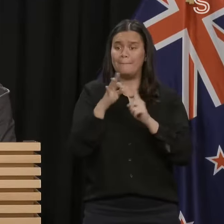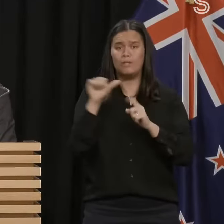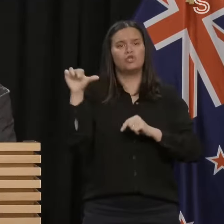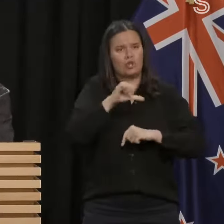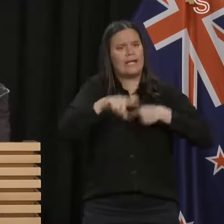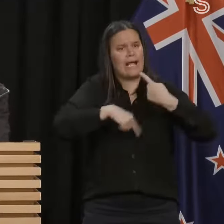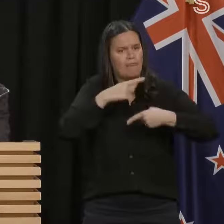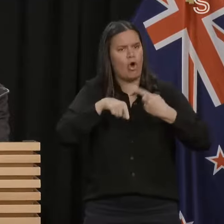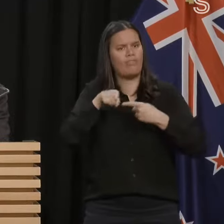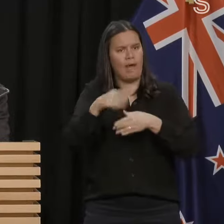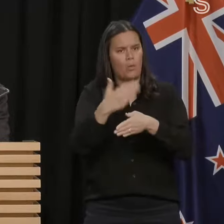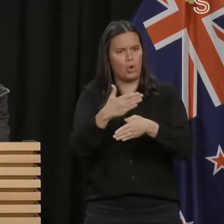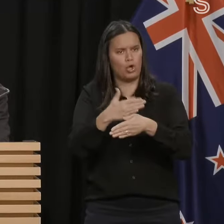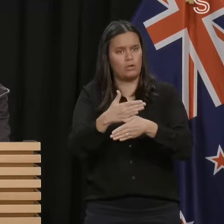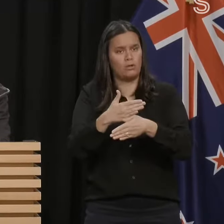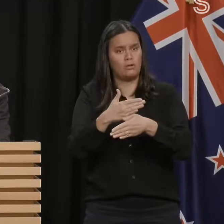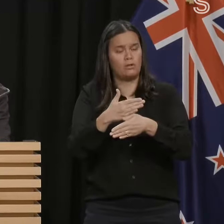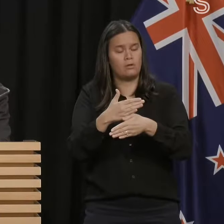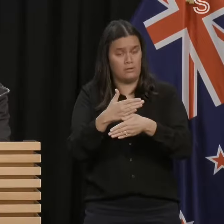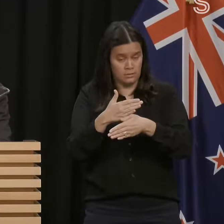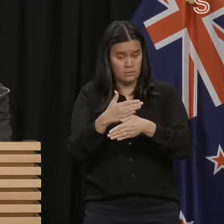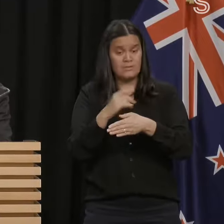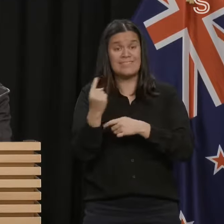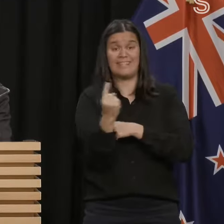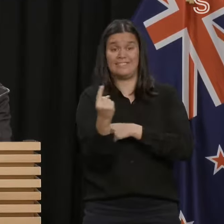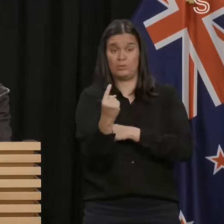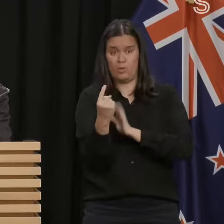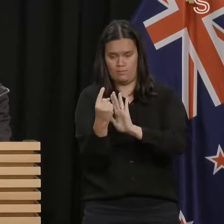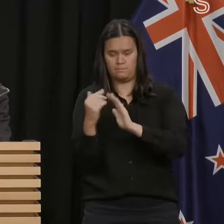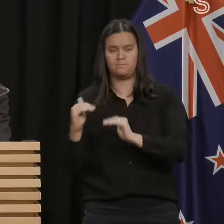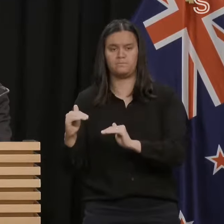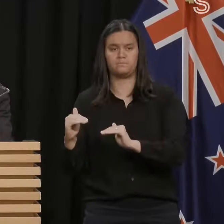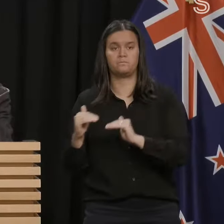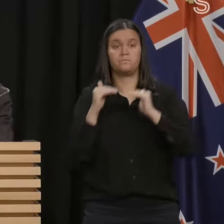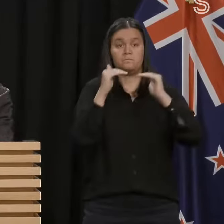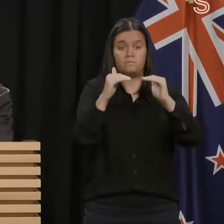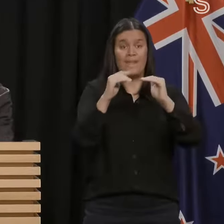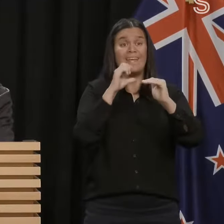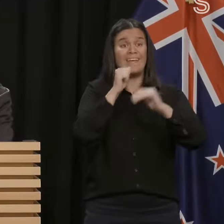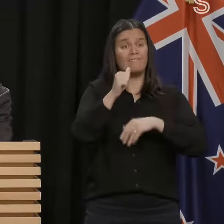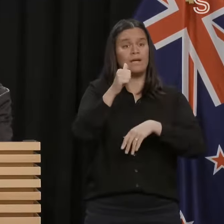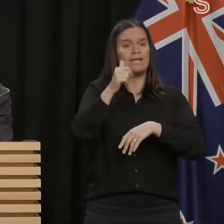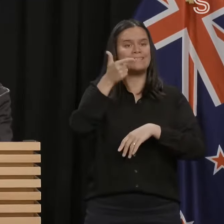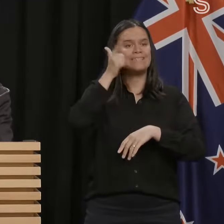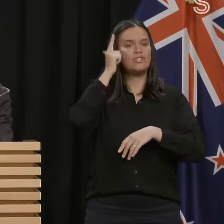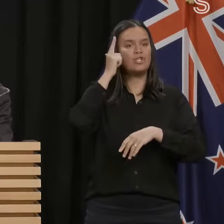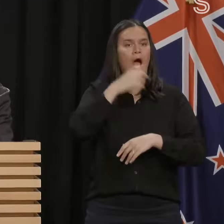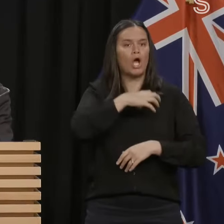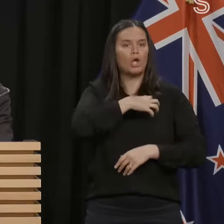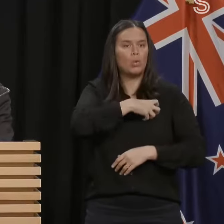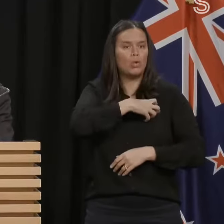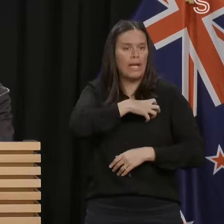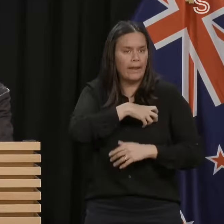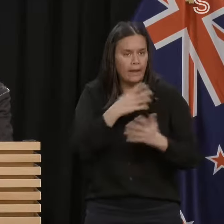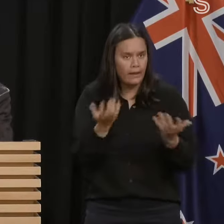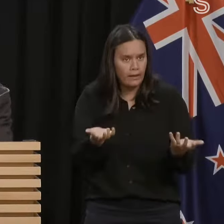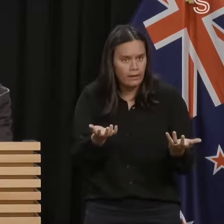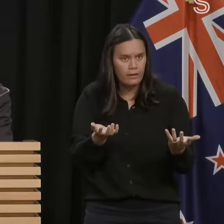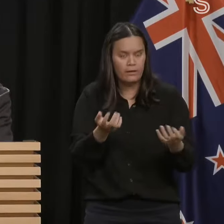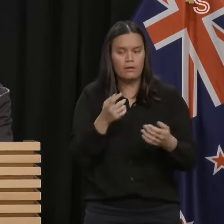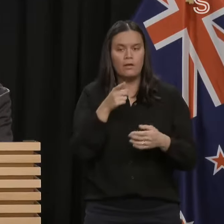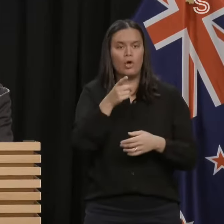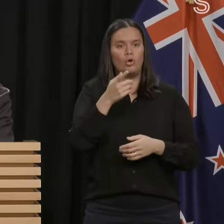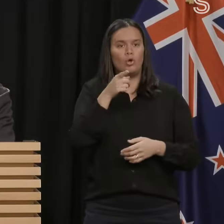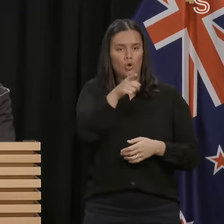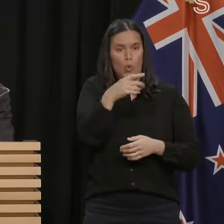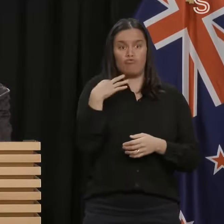that. On the other hand, you can then take that up a notch and say, well, what if you're working for the teacher union and you're coming to represent the overall